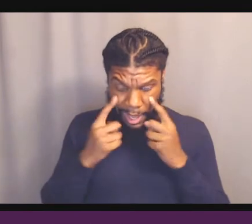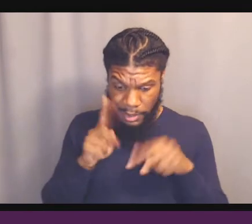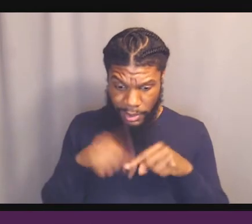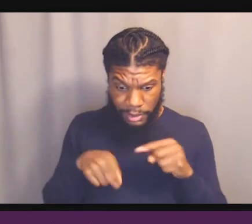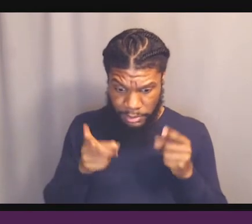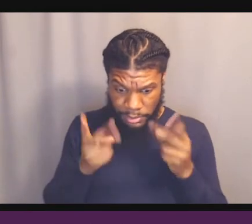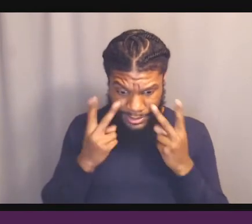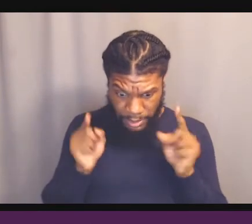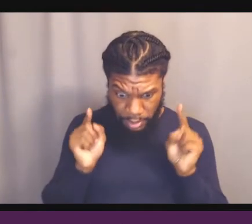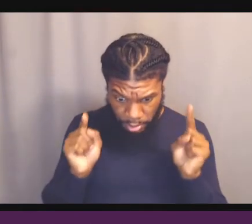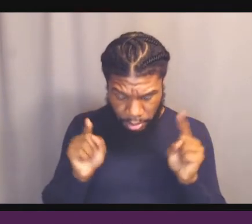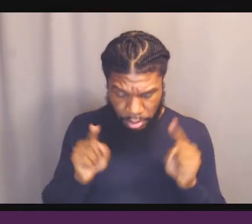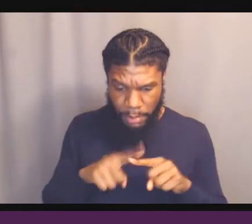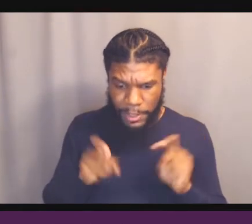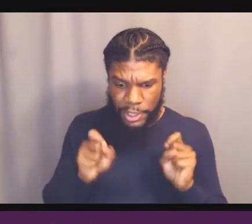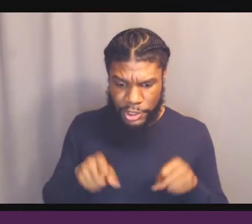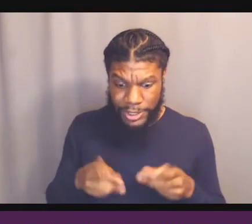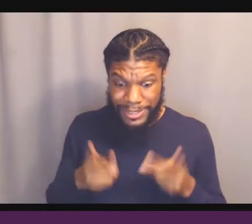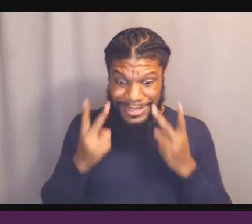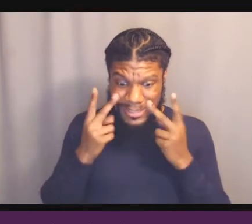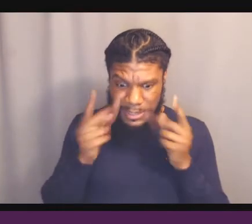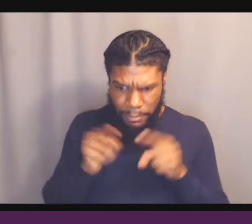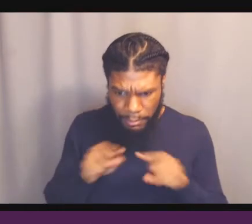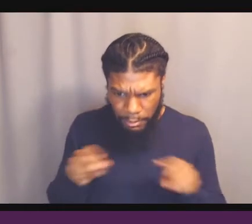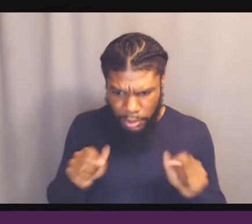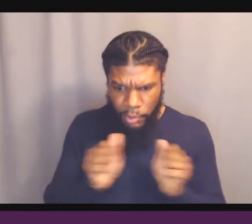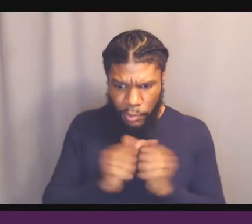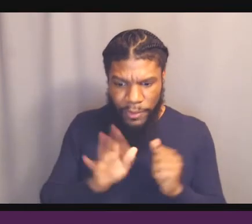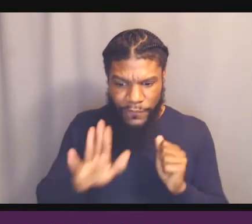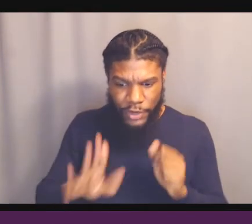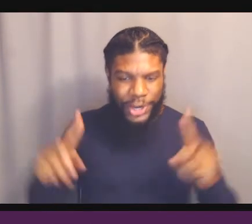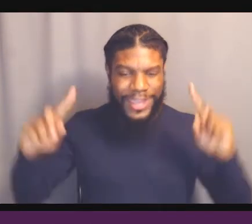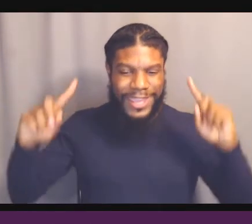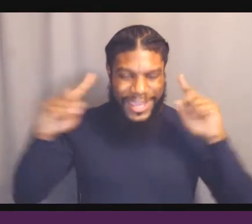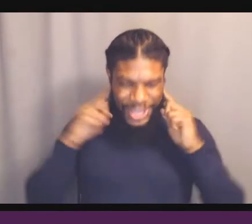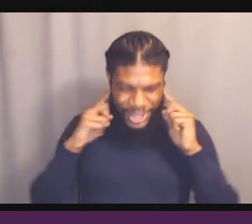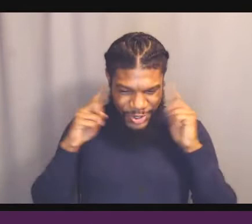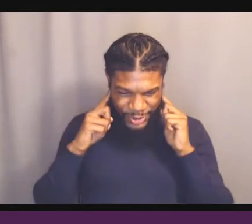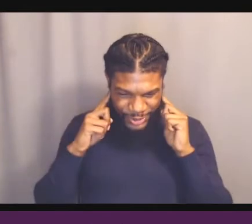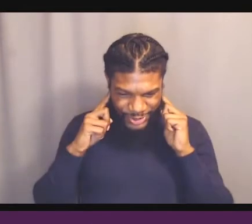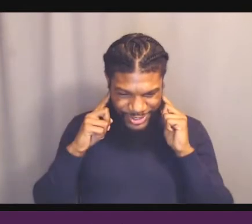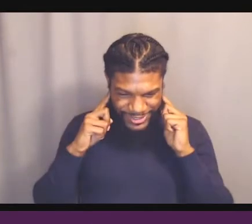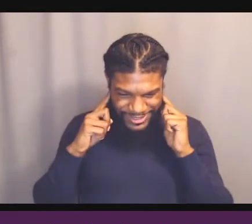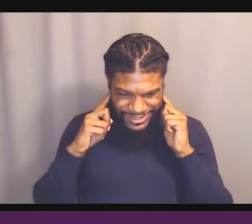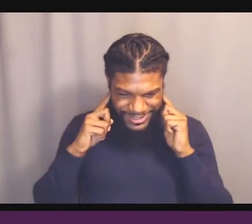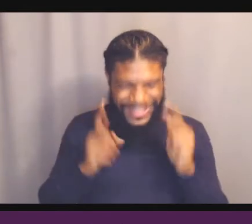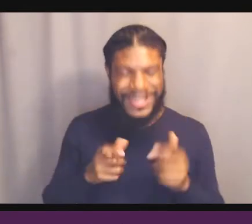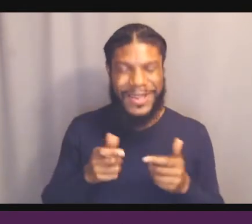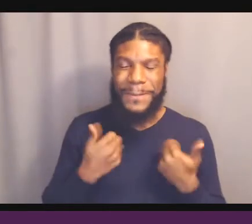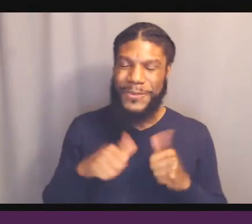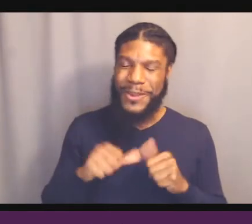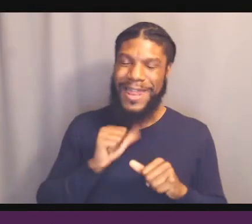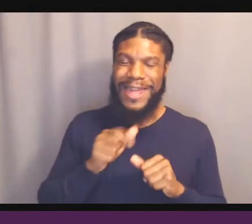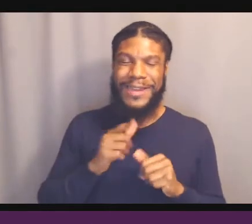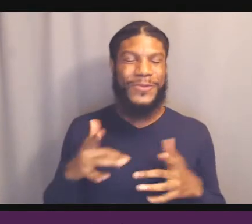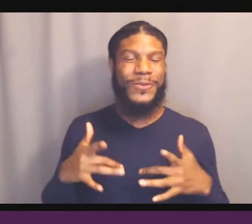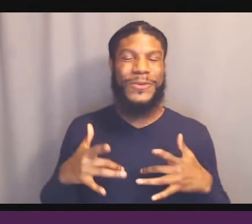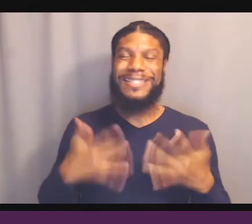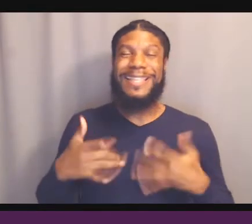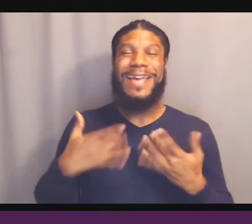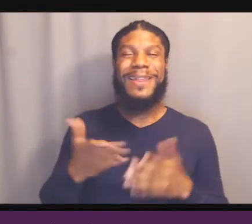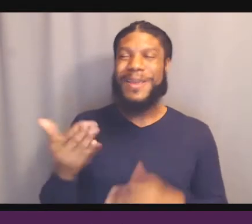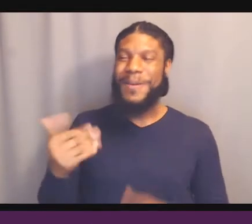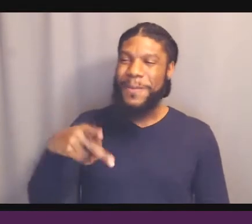can see them with her ears. Okay, I'm trying not to run. Come here, Paul, because